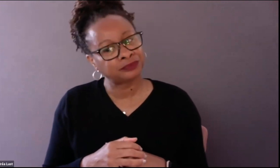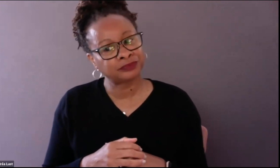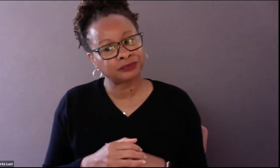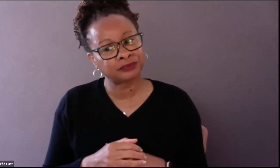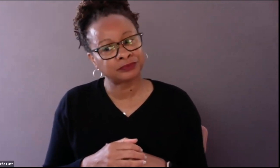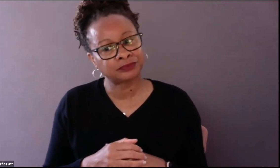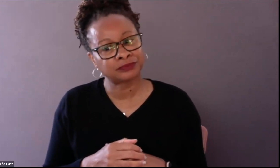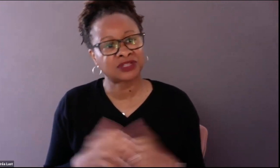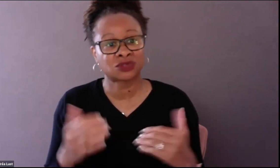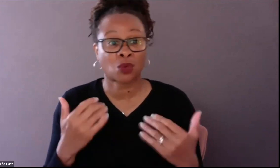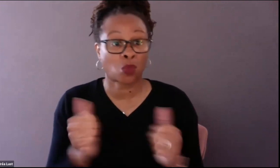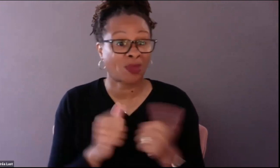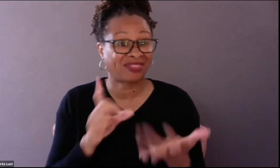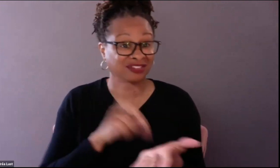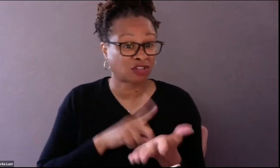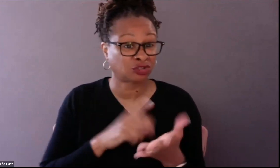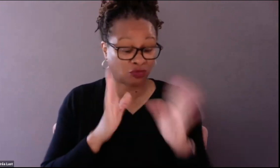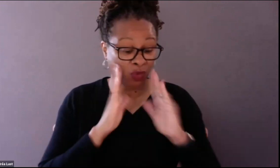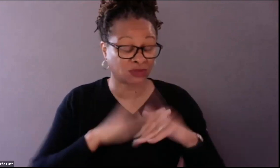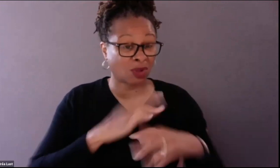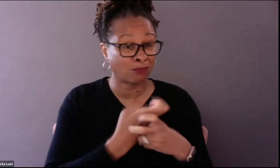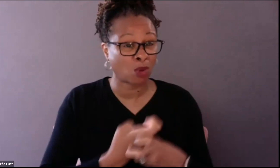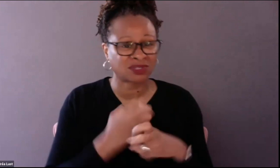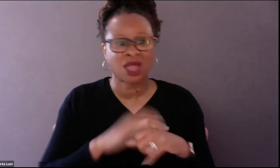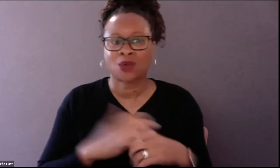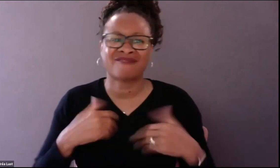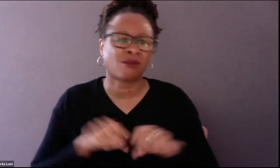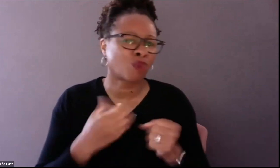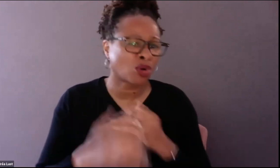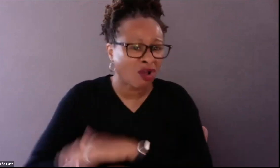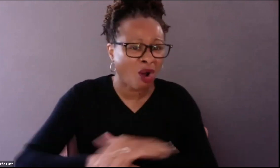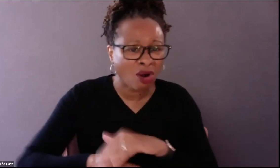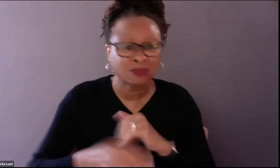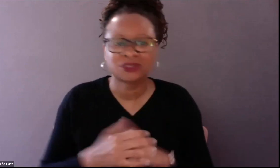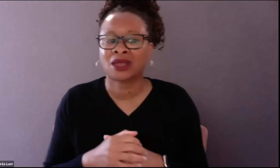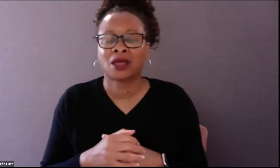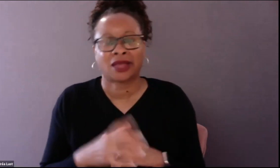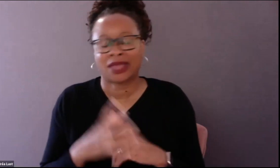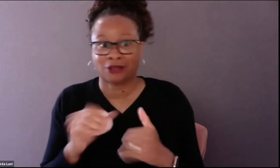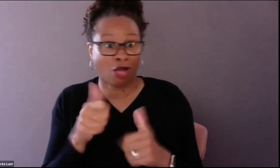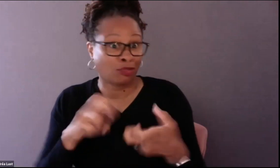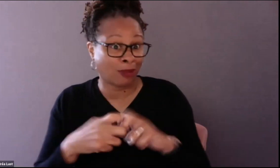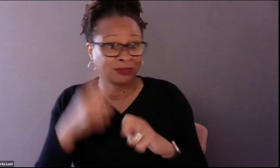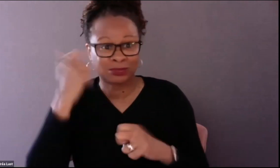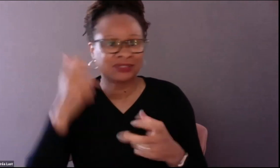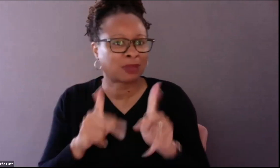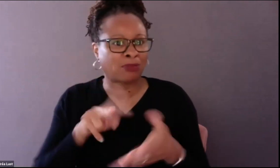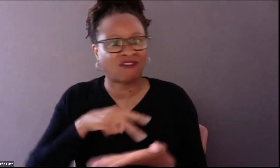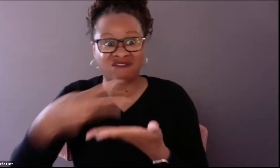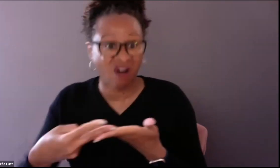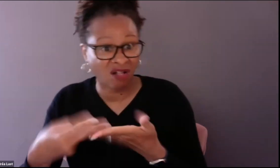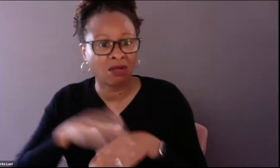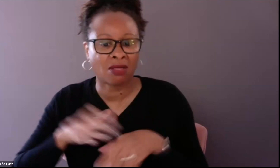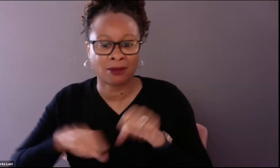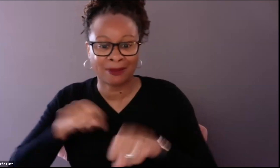Ciclovía syndrome. Every Sunday, there are broken arms and things because people fall from bicycles. But this